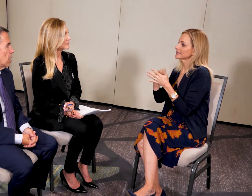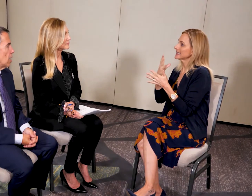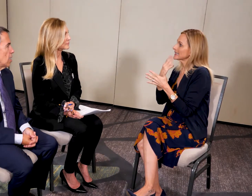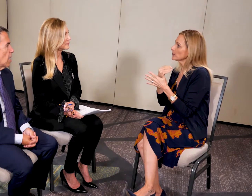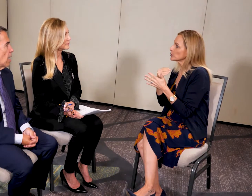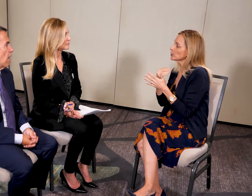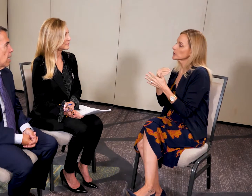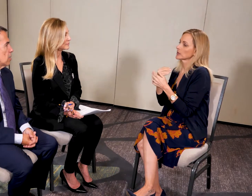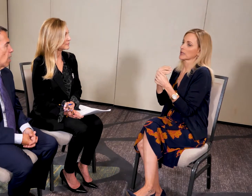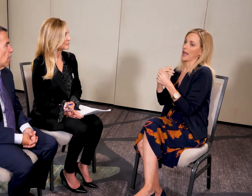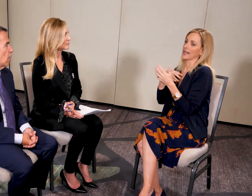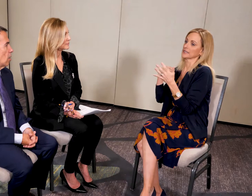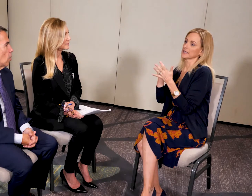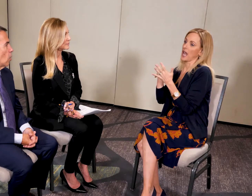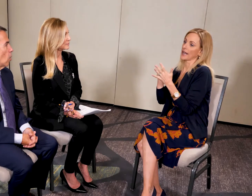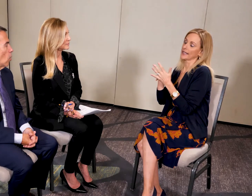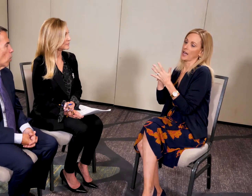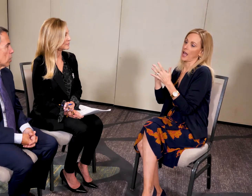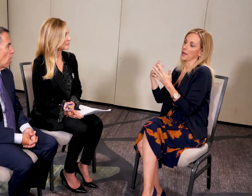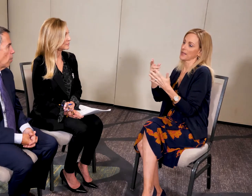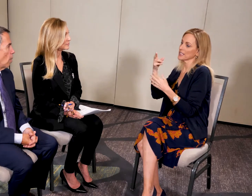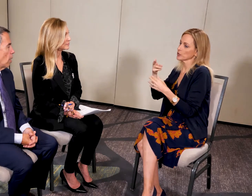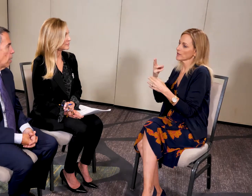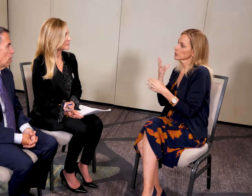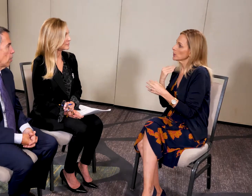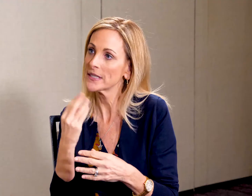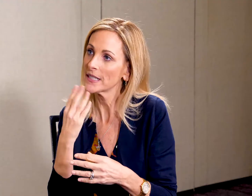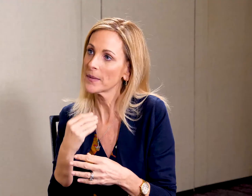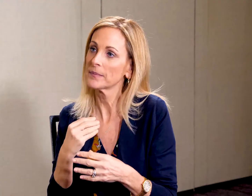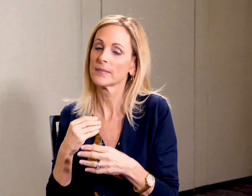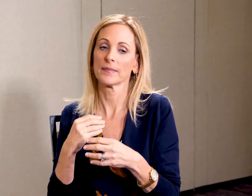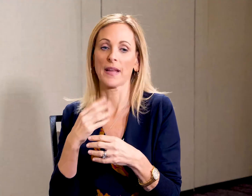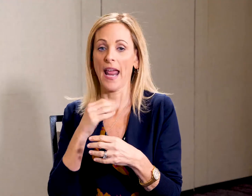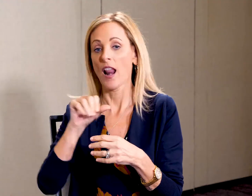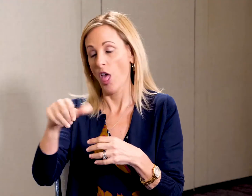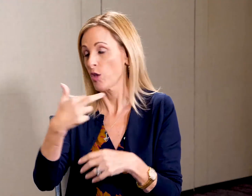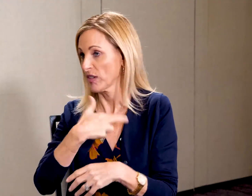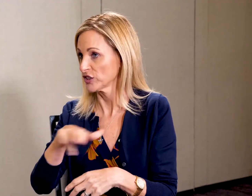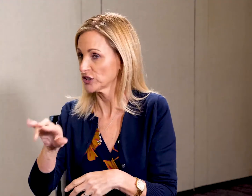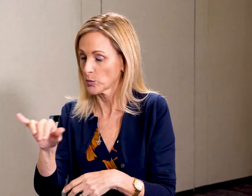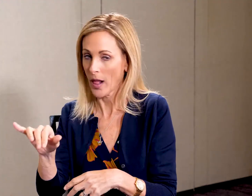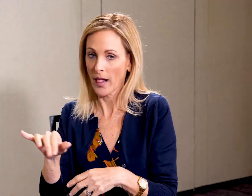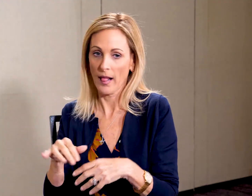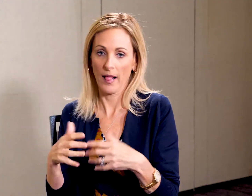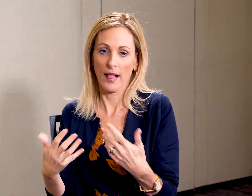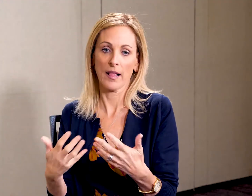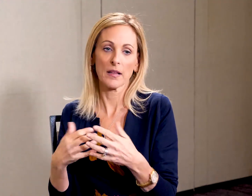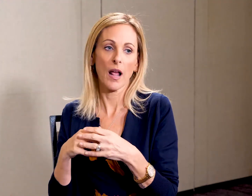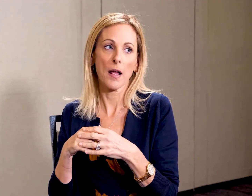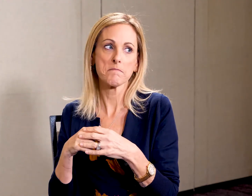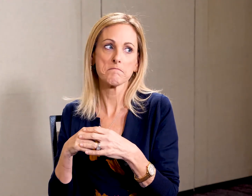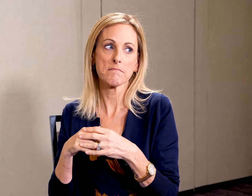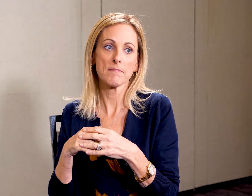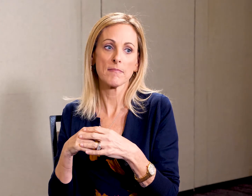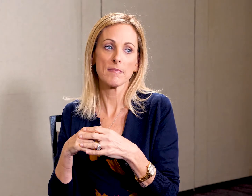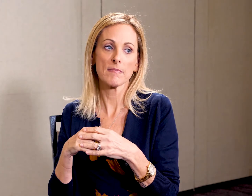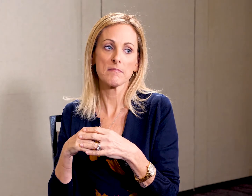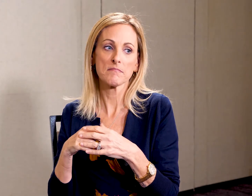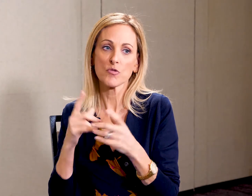studied, as I worked on my Hebrew portion, and other parts of